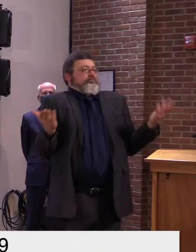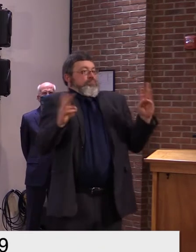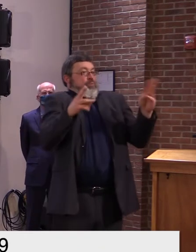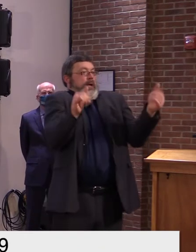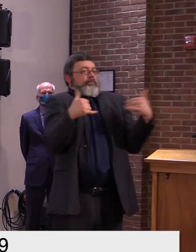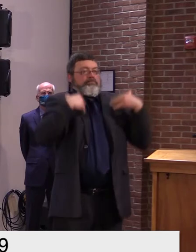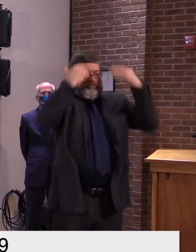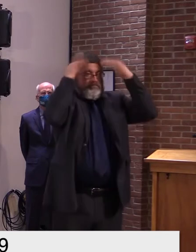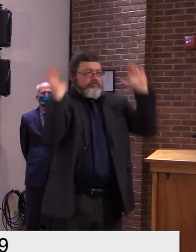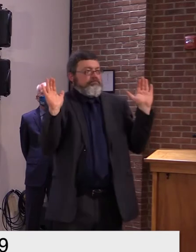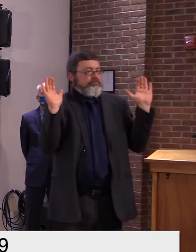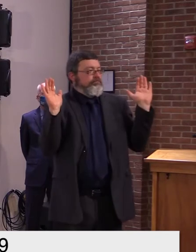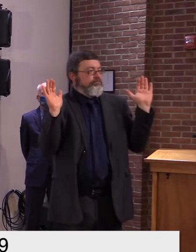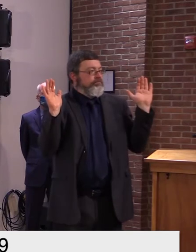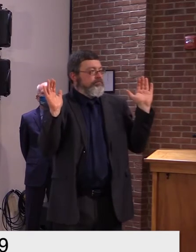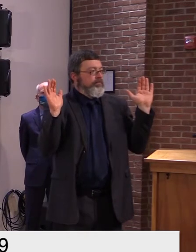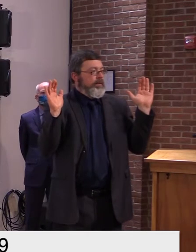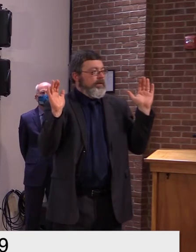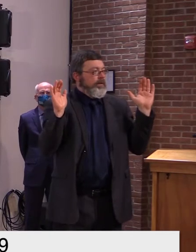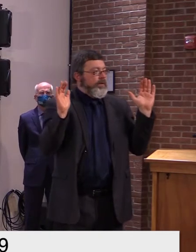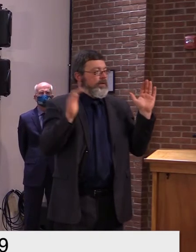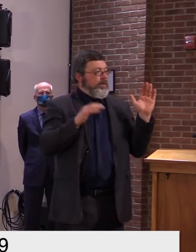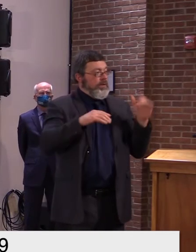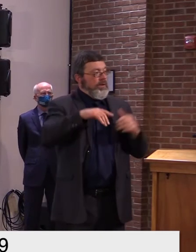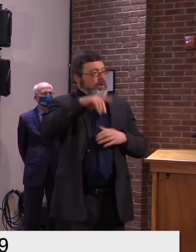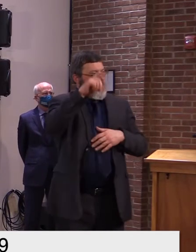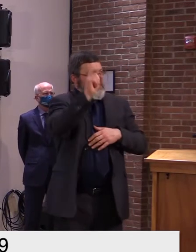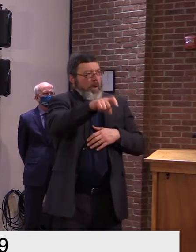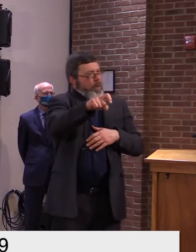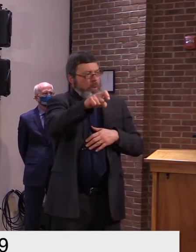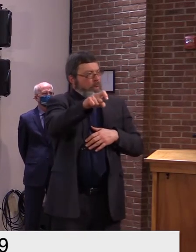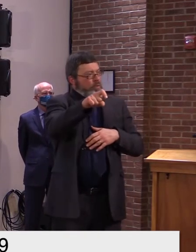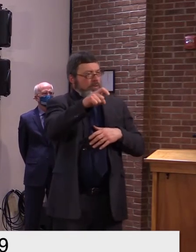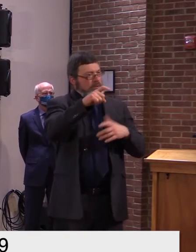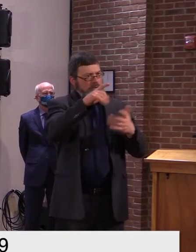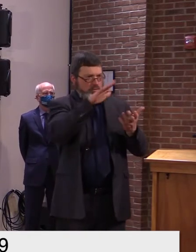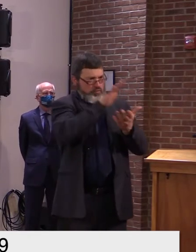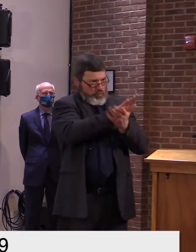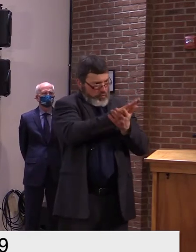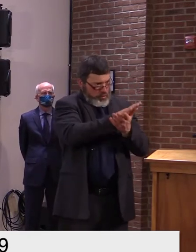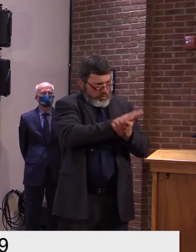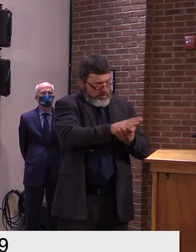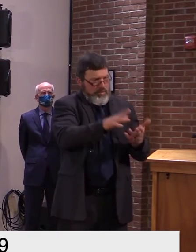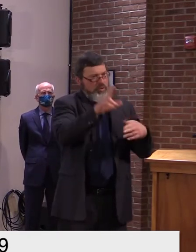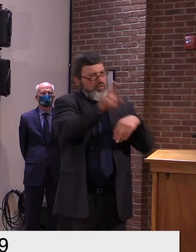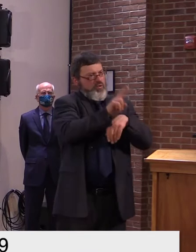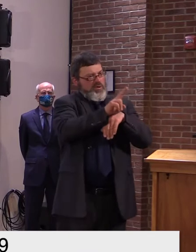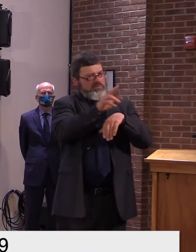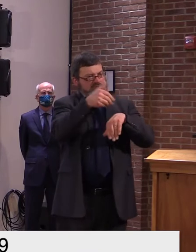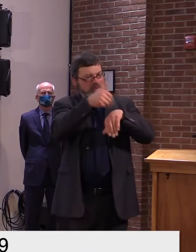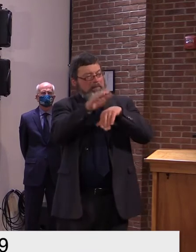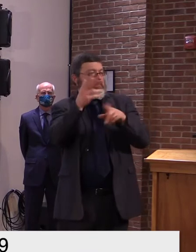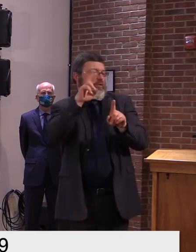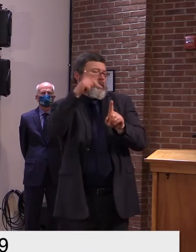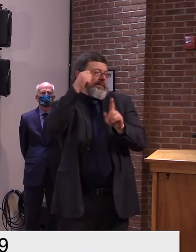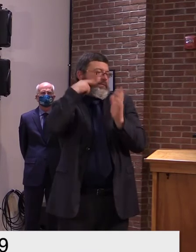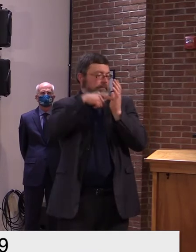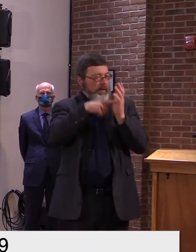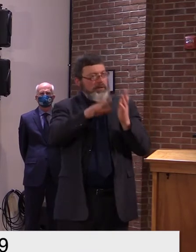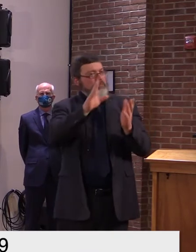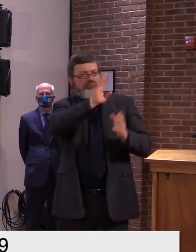to the facility, and we'll see what transpired. We are retesting Milton